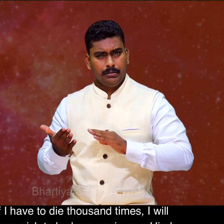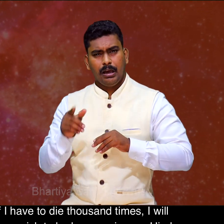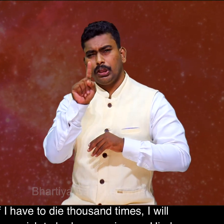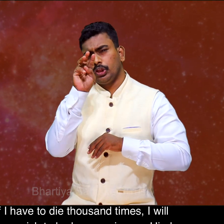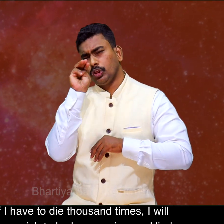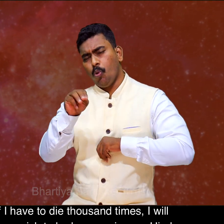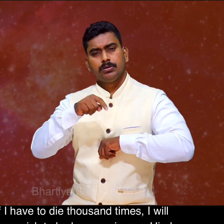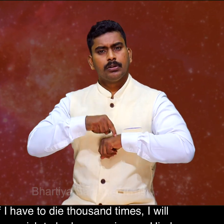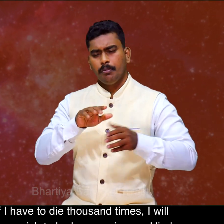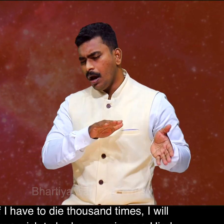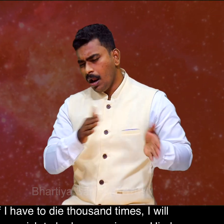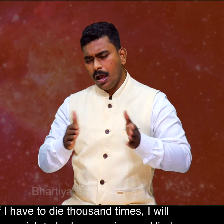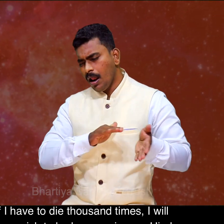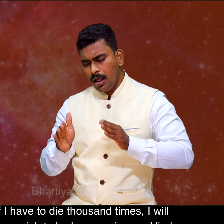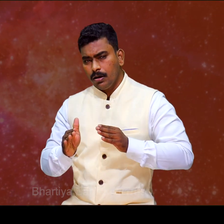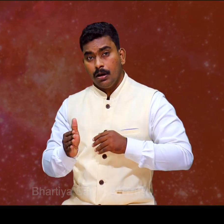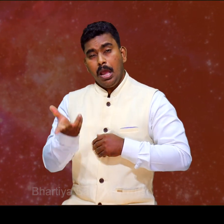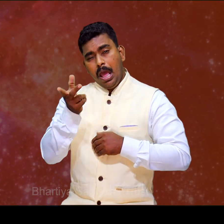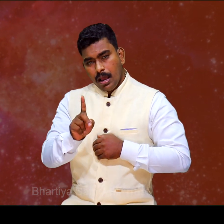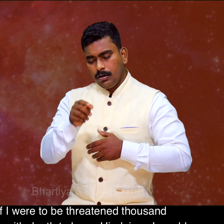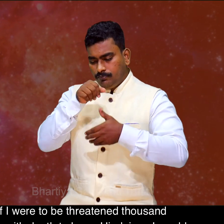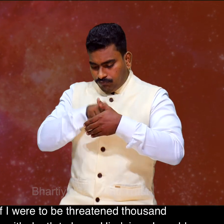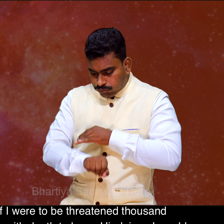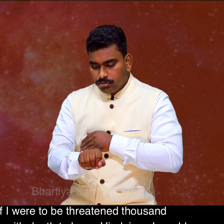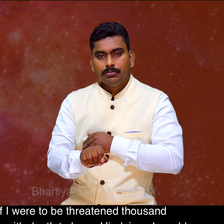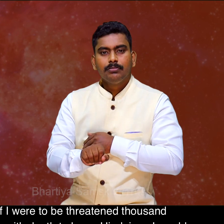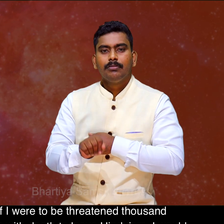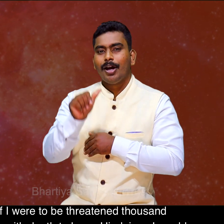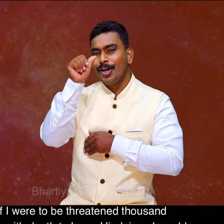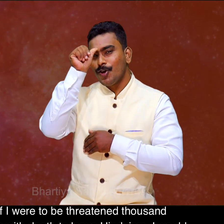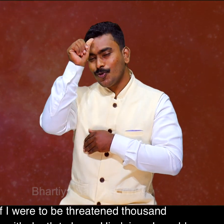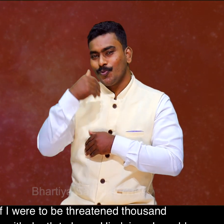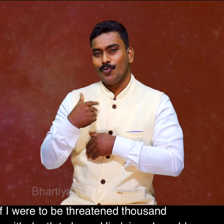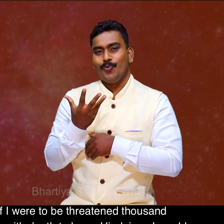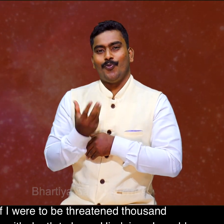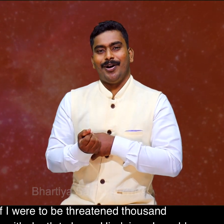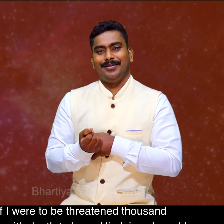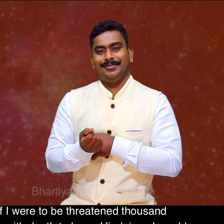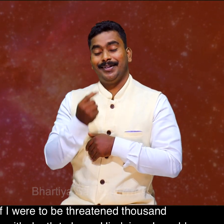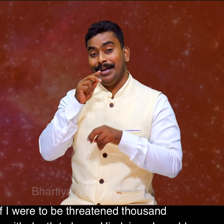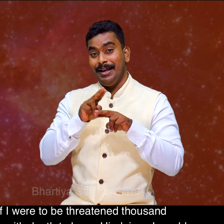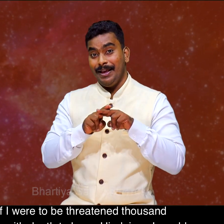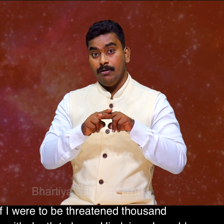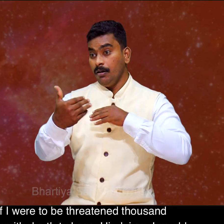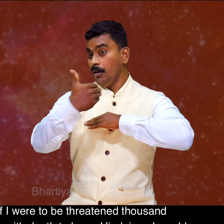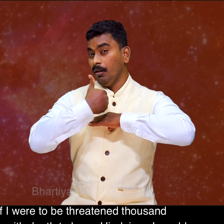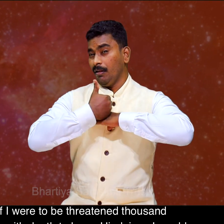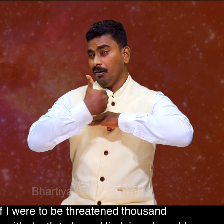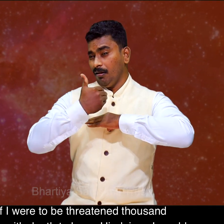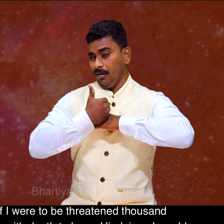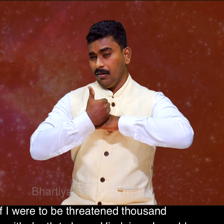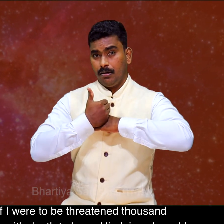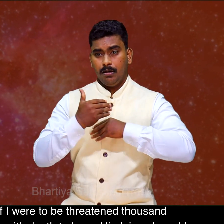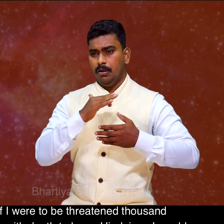born again as a Hindu. If I were to be threatened 1,000 times with death to leave